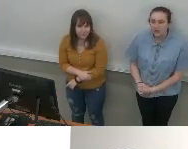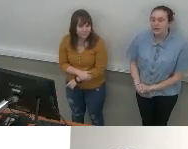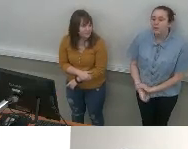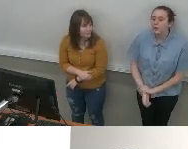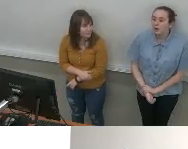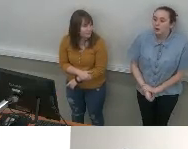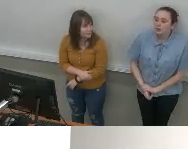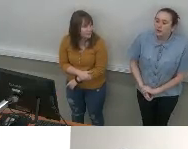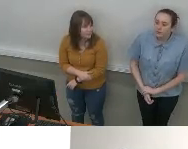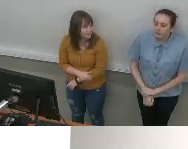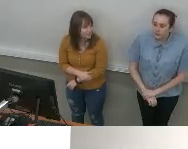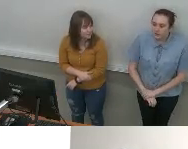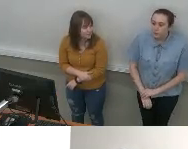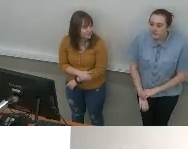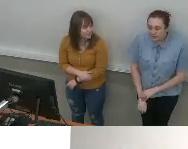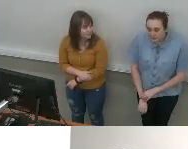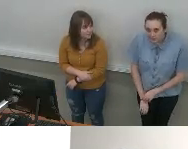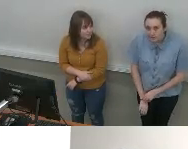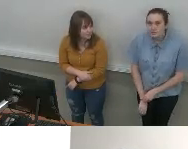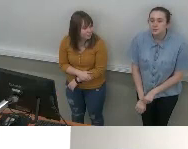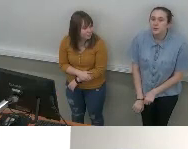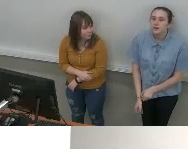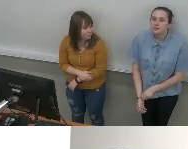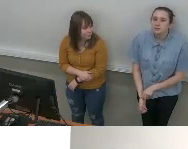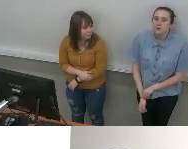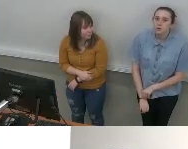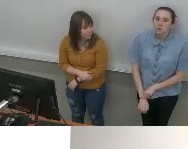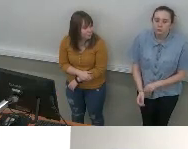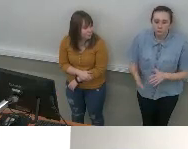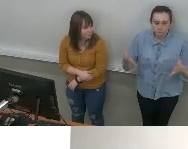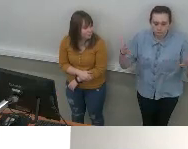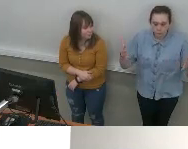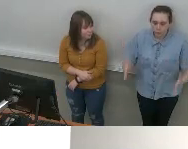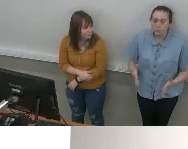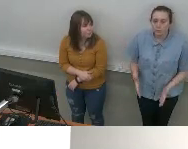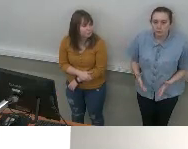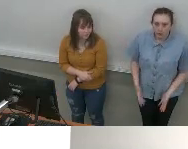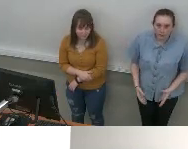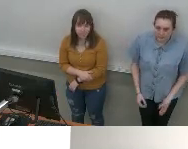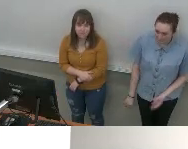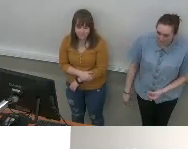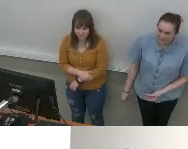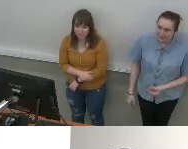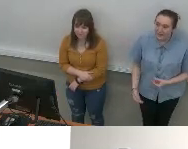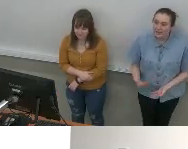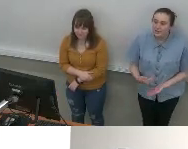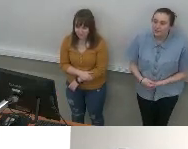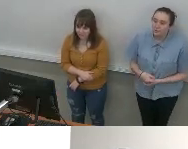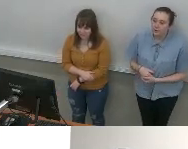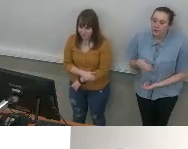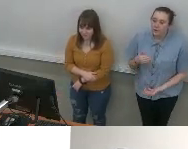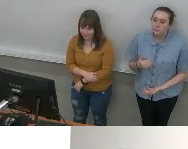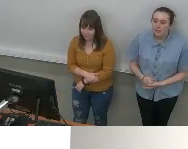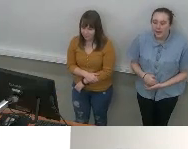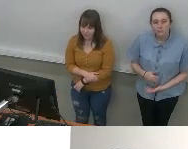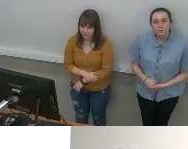signs right now. The other thing with it is it depends who you are as a person. If you